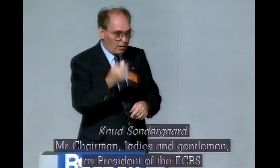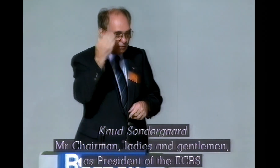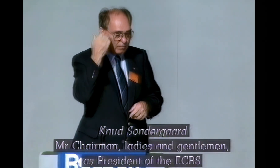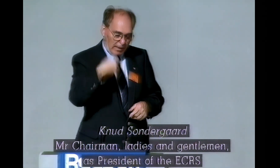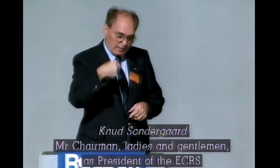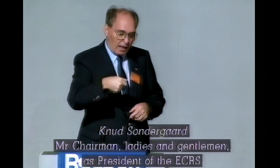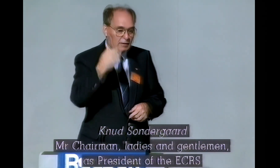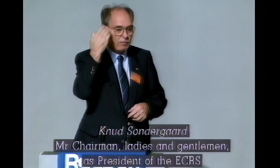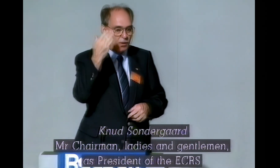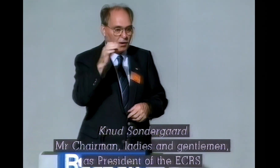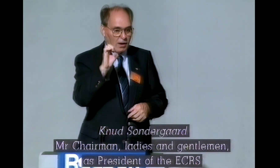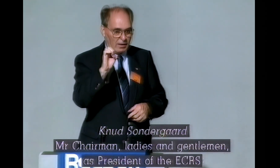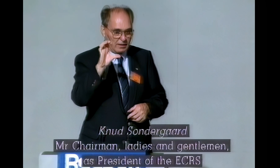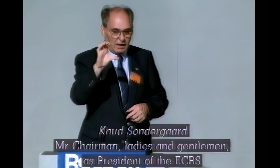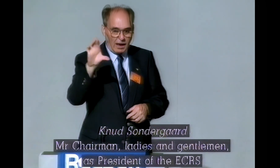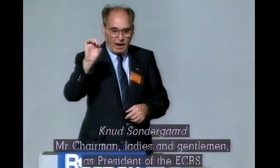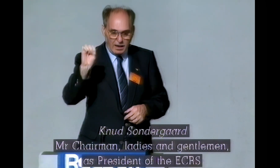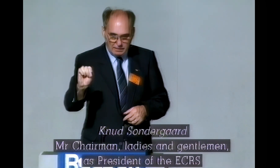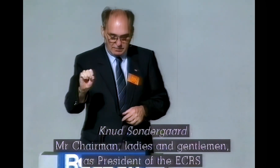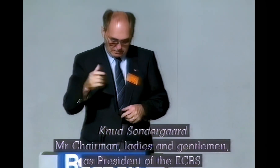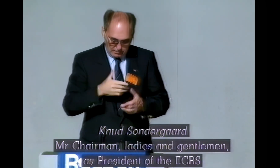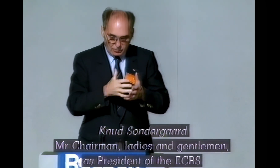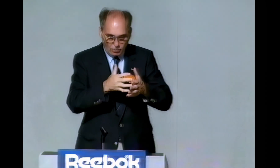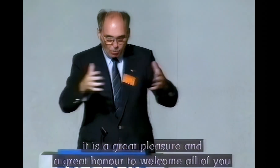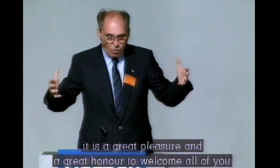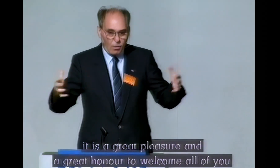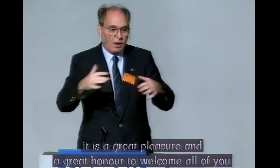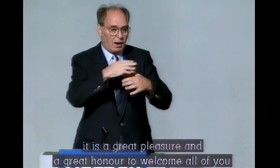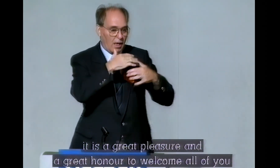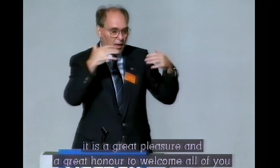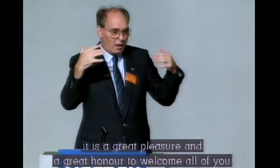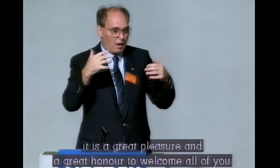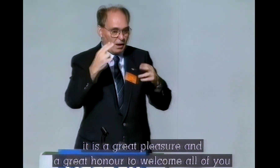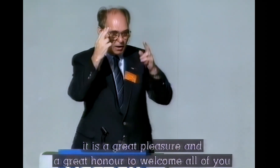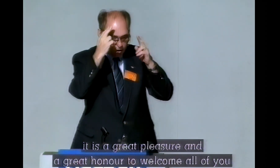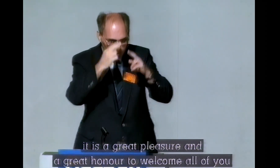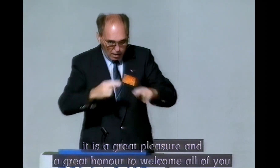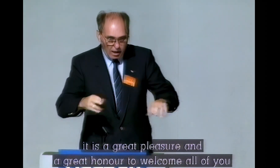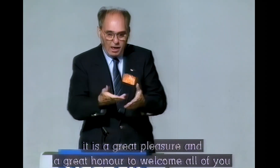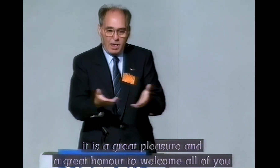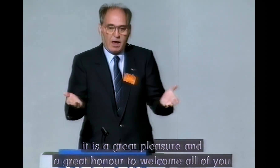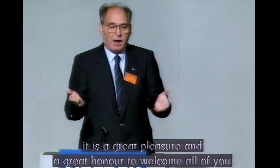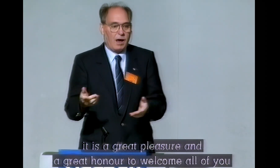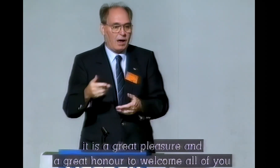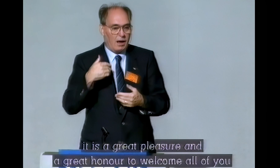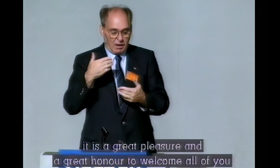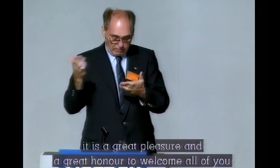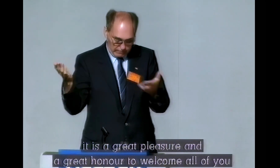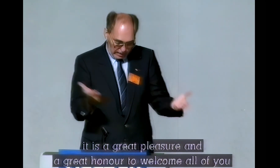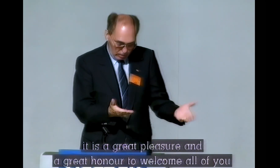as President of the ECRS, it is a great pleasure and a great honor to